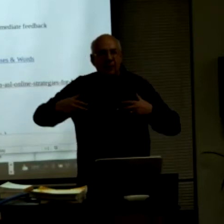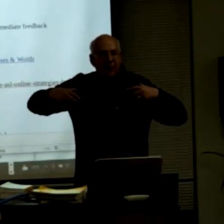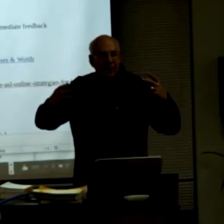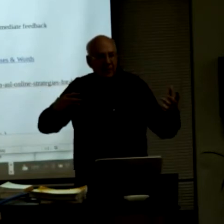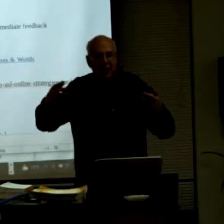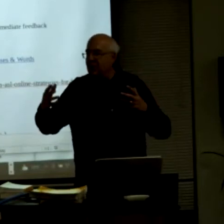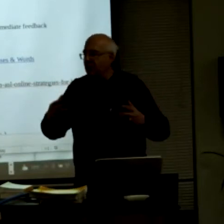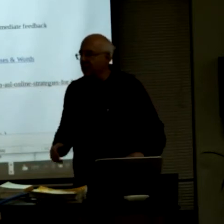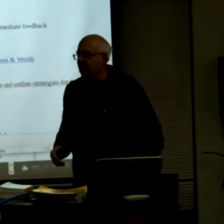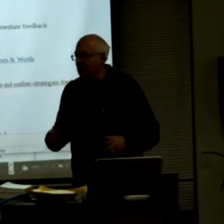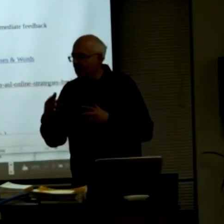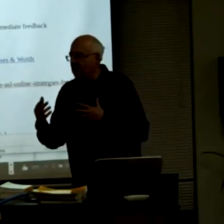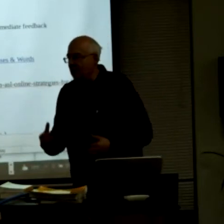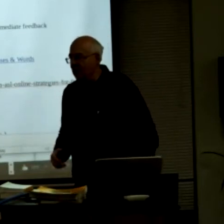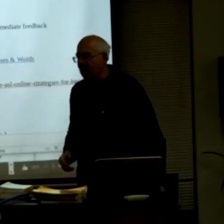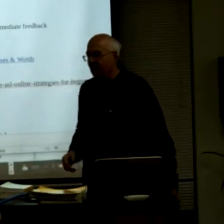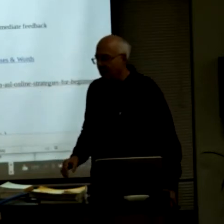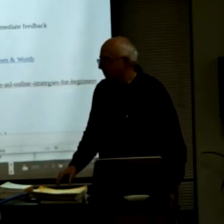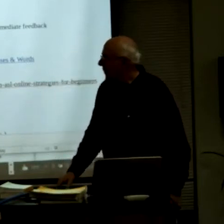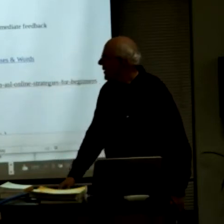appropriate gestures and facial expression to go with it.